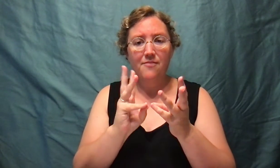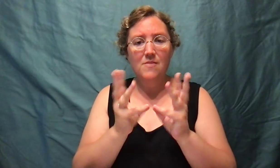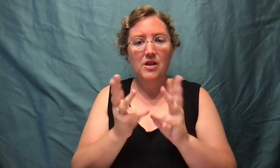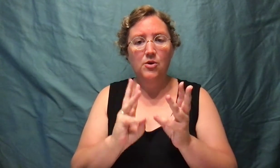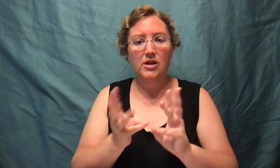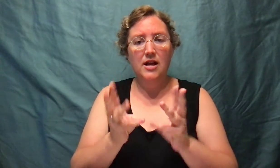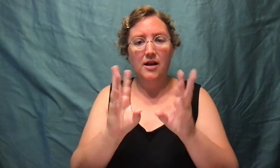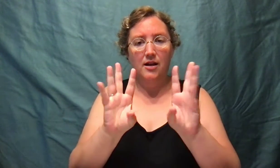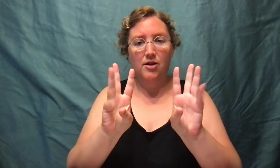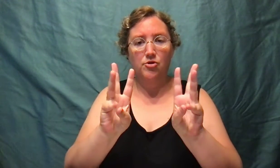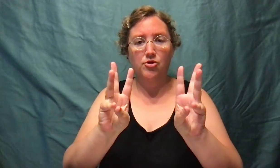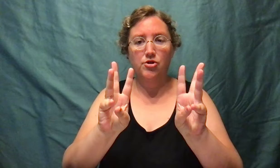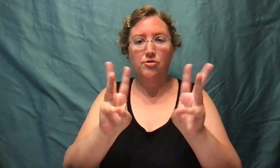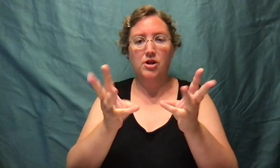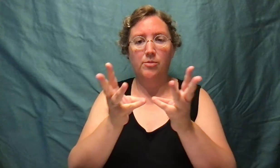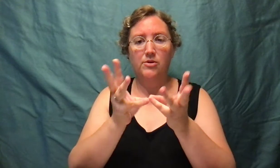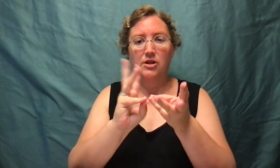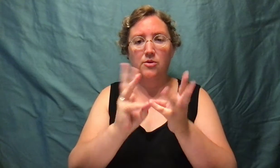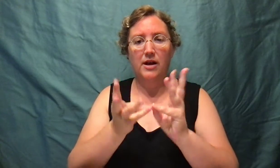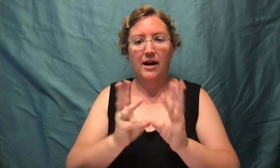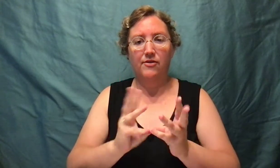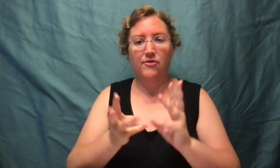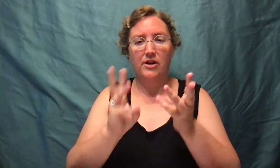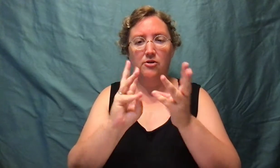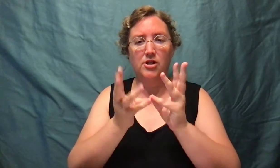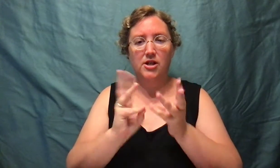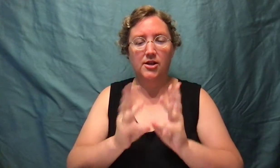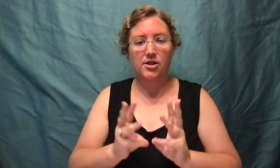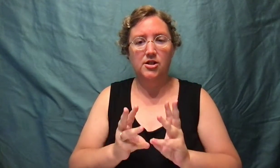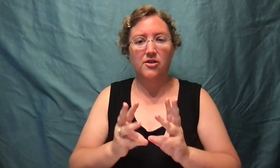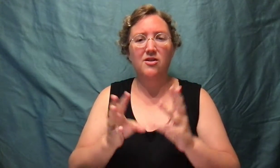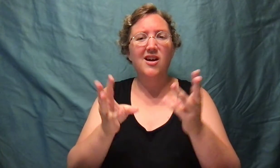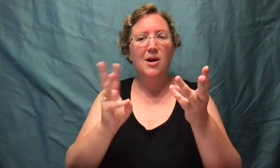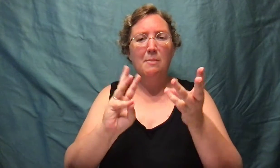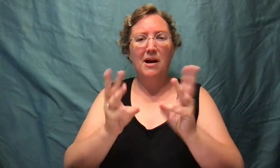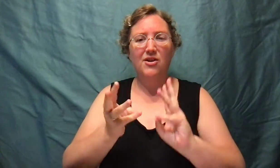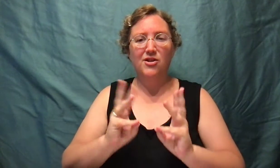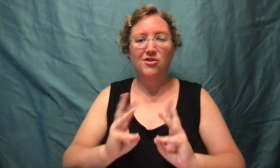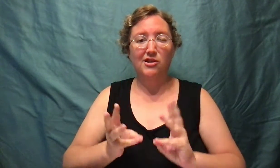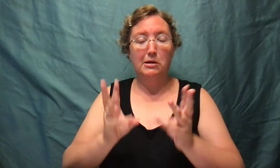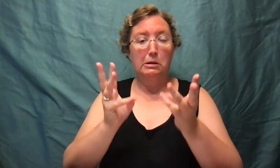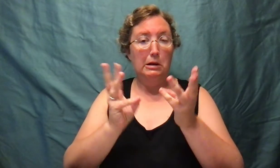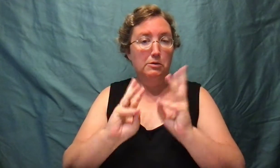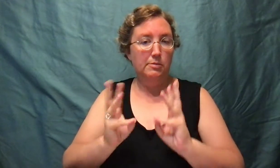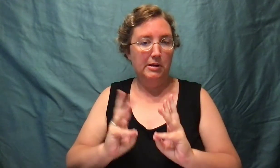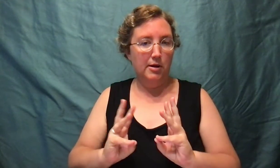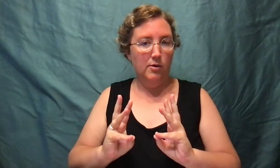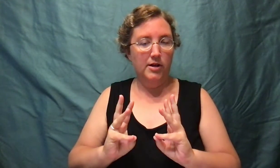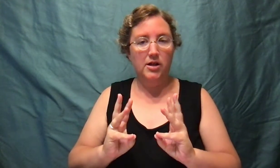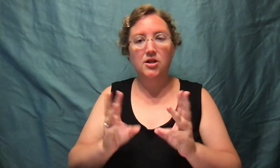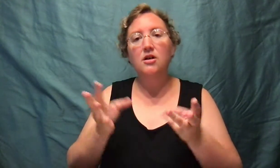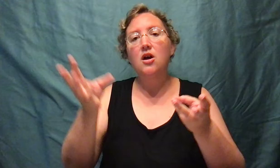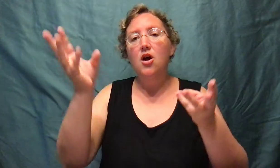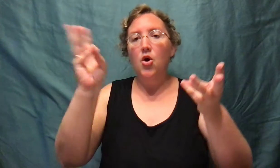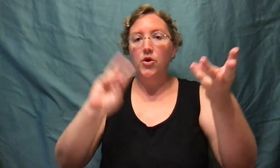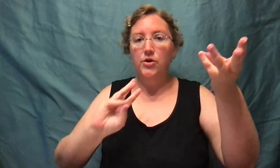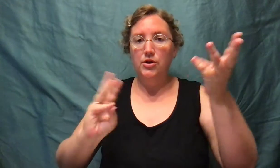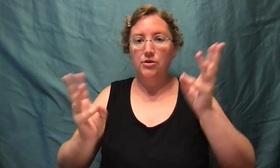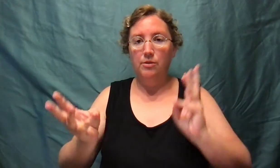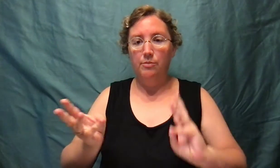you can use your two W's and you can have your fingers touch each other. Mine are usually close but not quite touching. Or you can do the